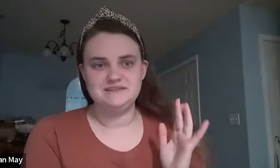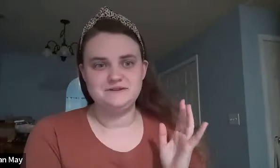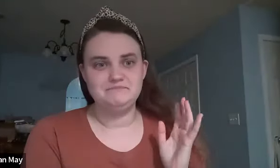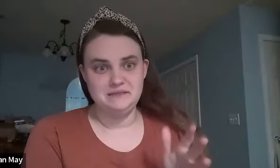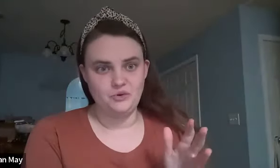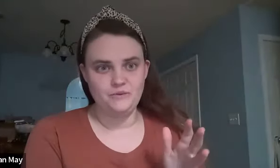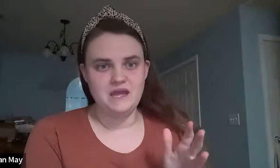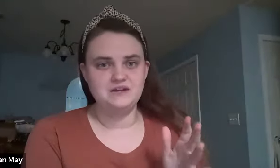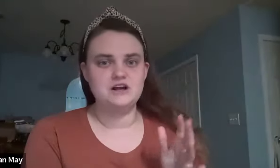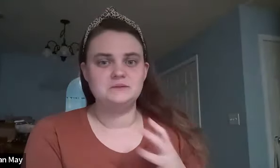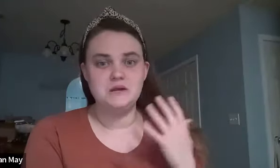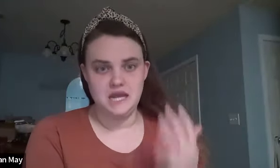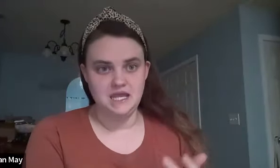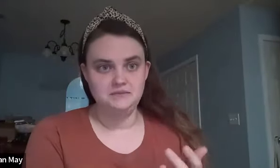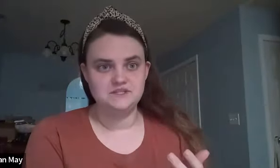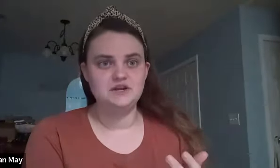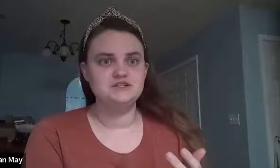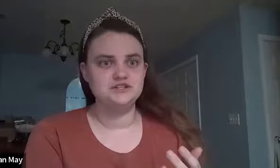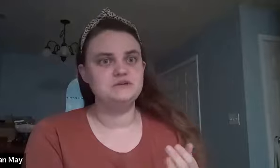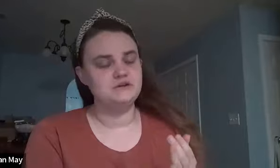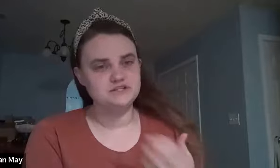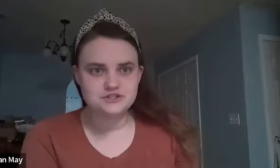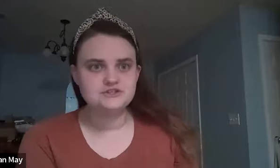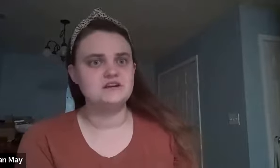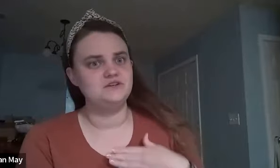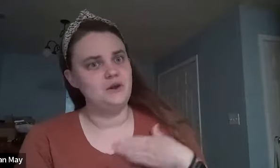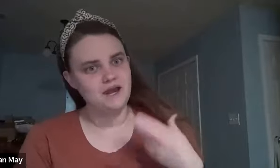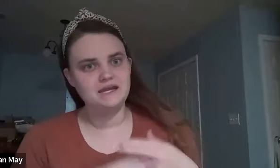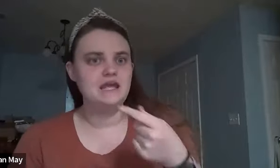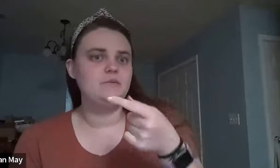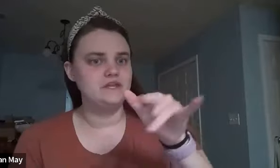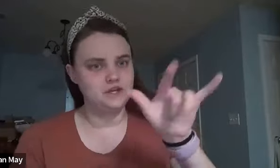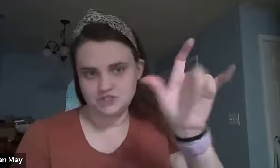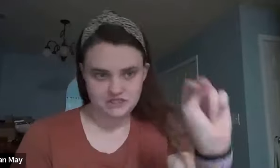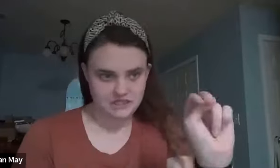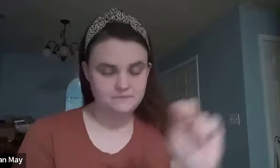different people and you're talking about names, I told you when you introduce yourself, you go, my name, and then you go Gillian.